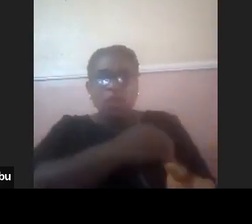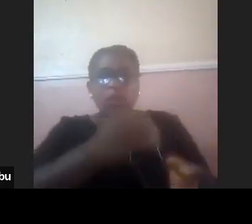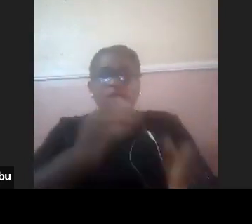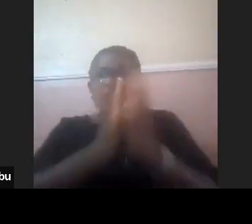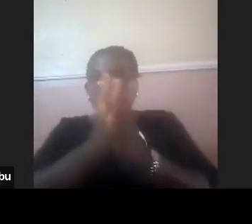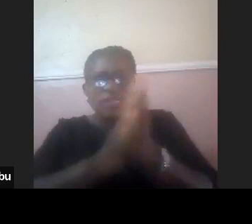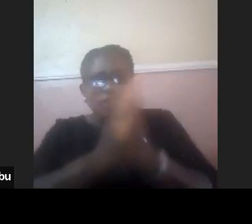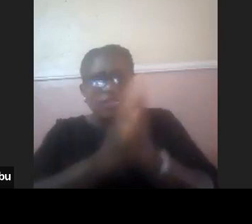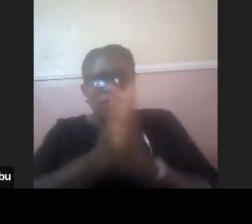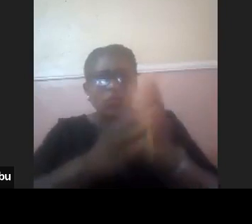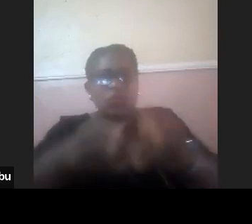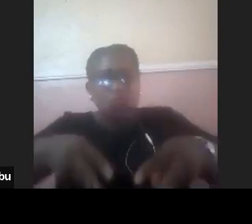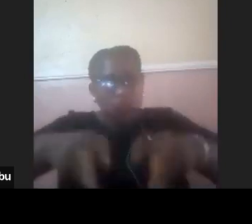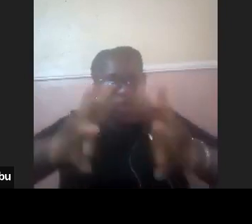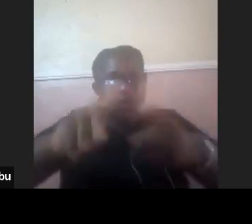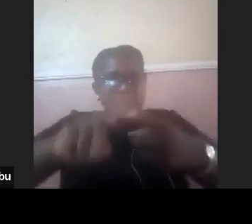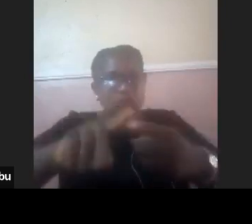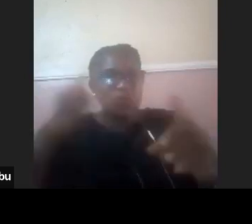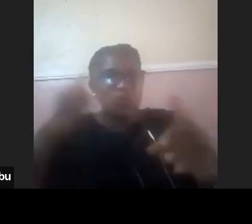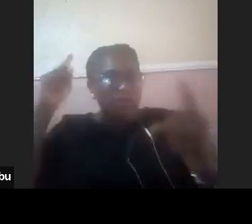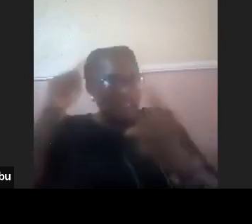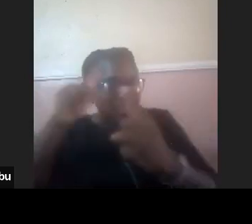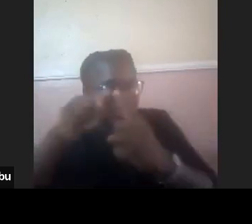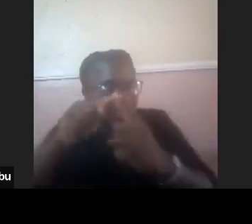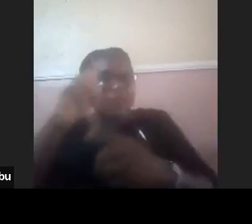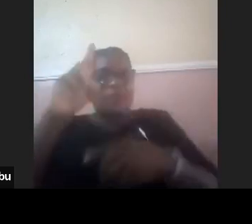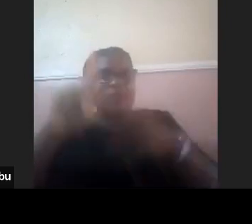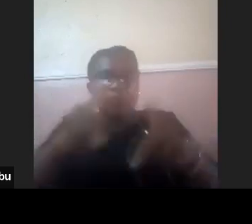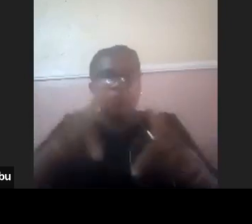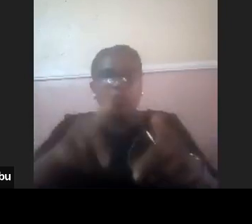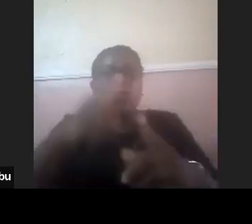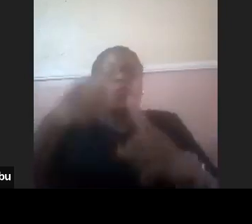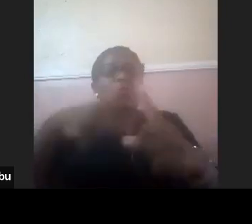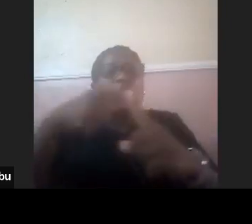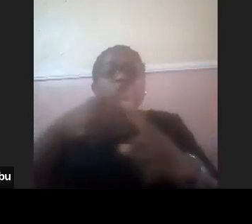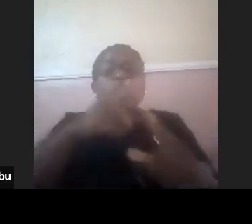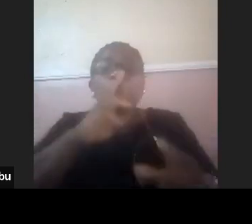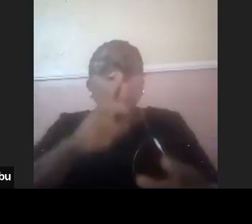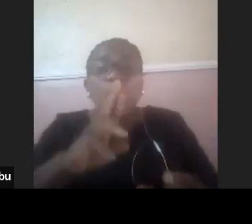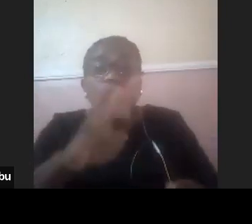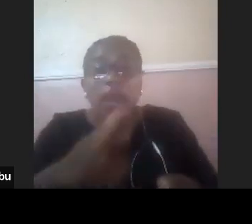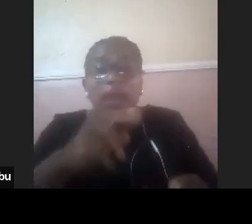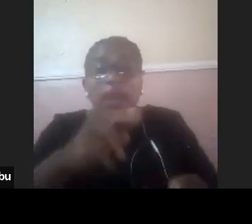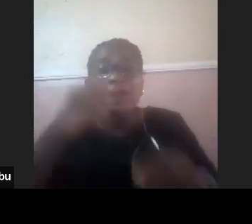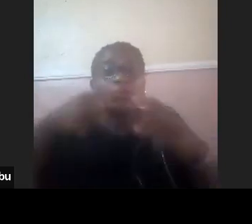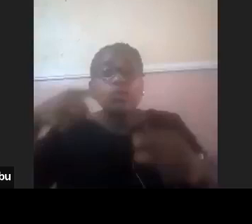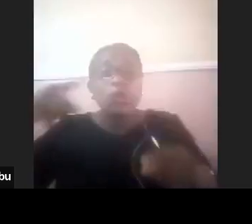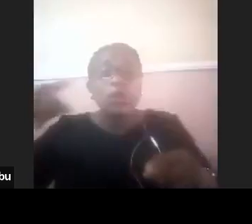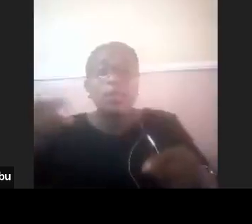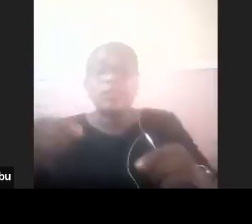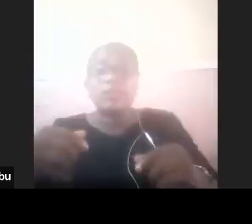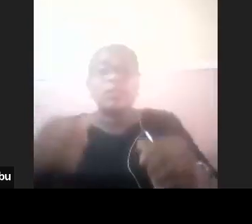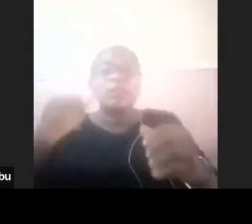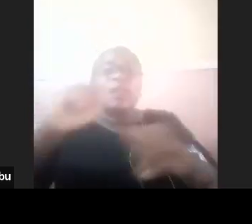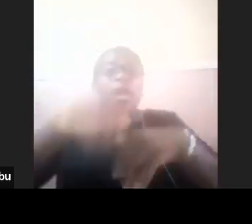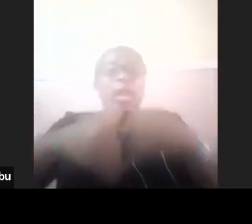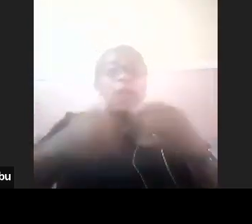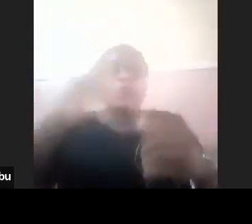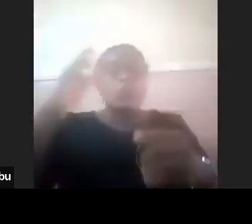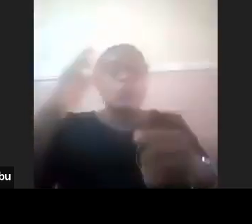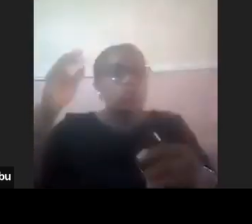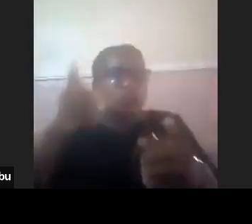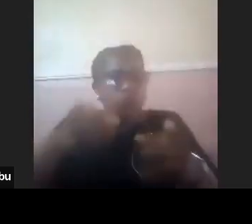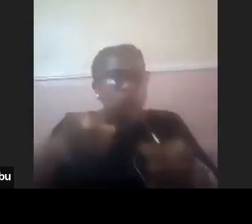target when you're giving a proposal, when you're talking about how you intend to use your knowledge. I want to lead social